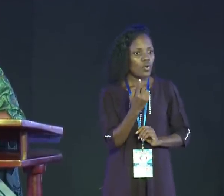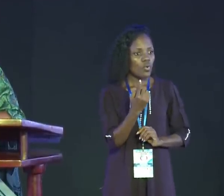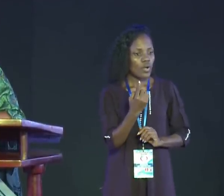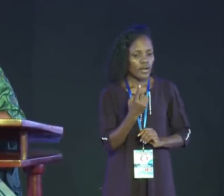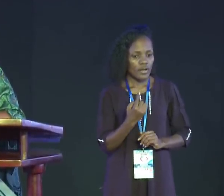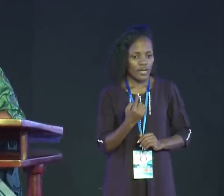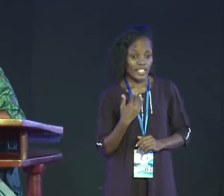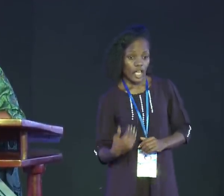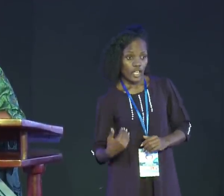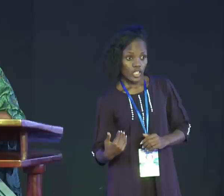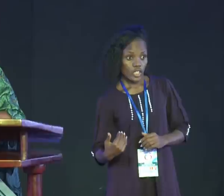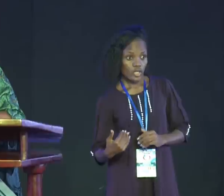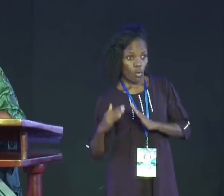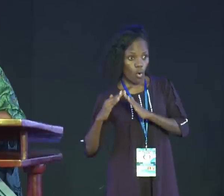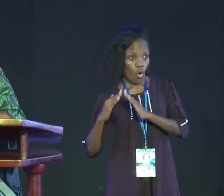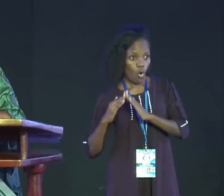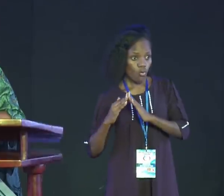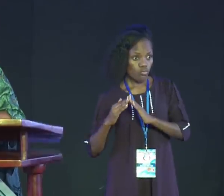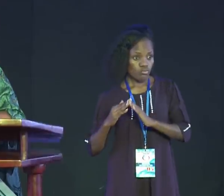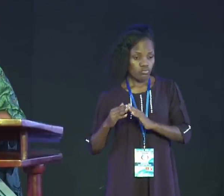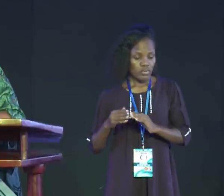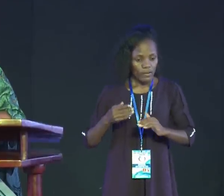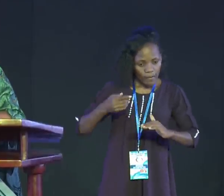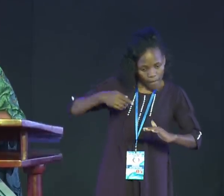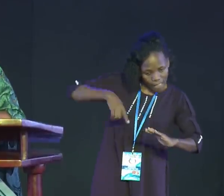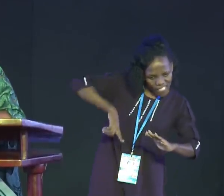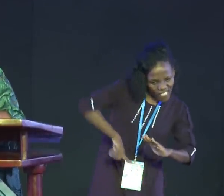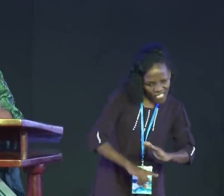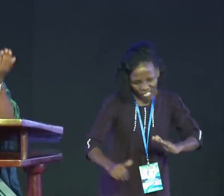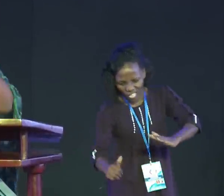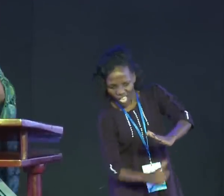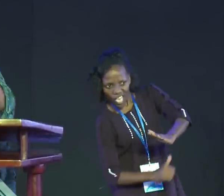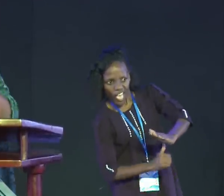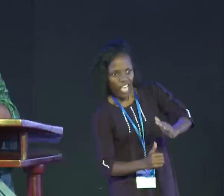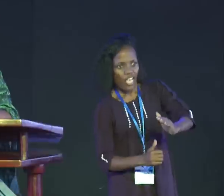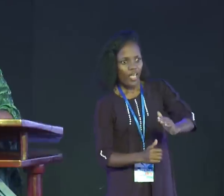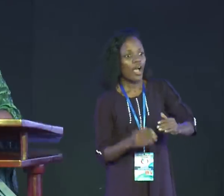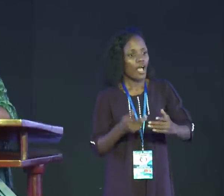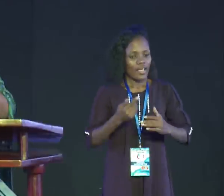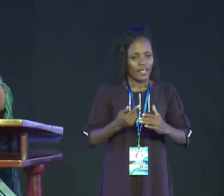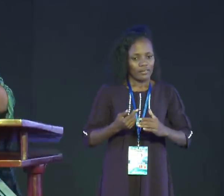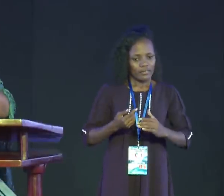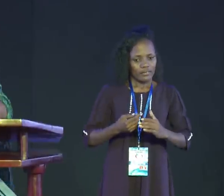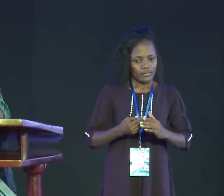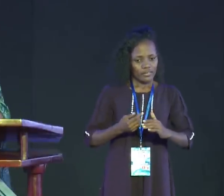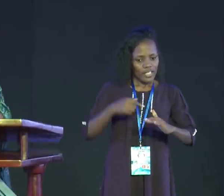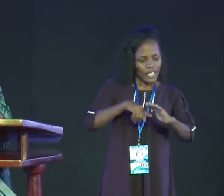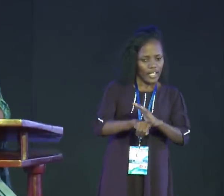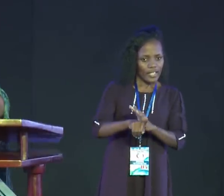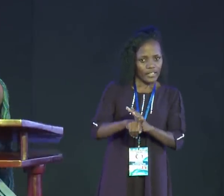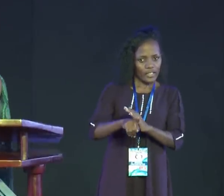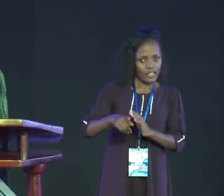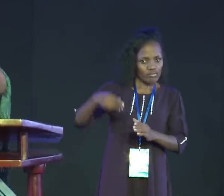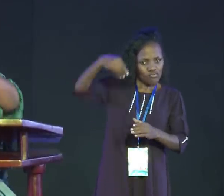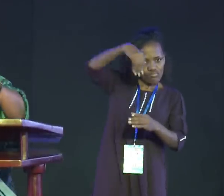motoka. One of the children went under the vehicle. Yayingira munda mu motoka nga tugipakinze abamanyi